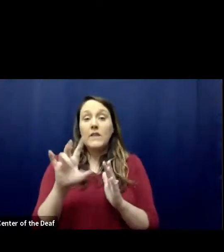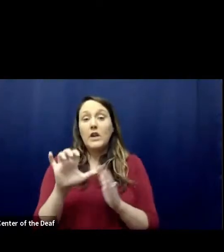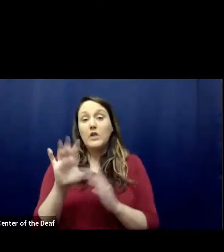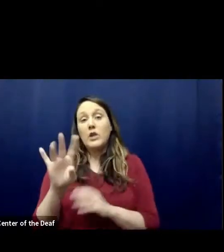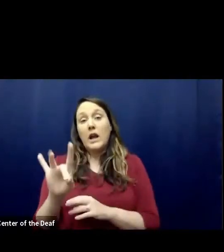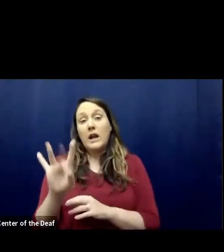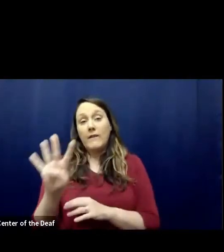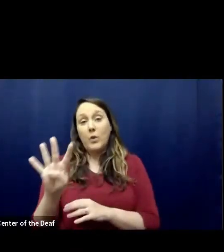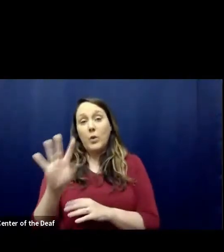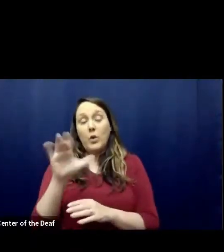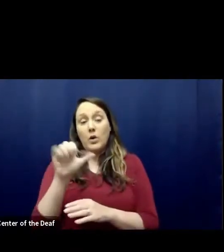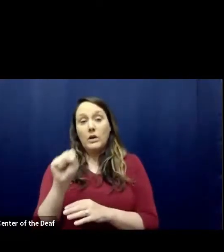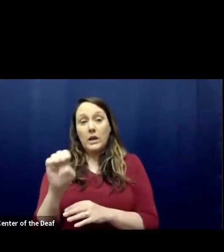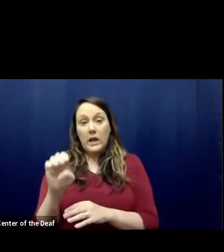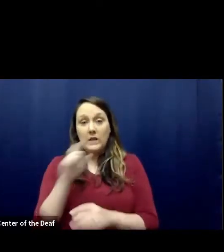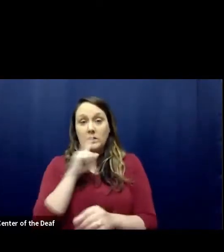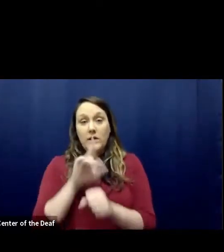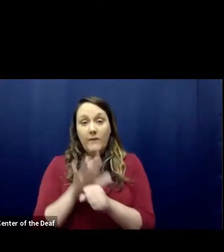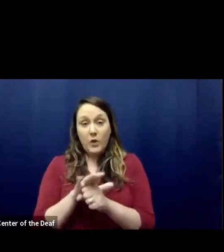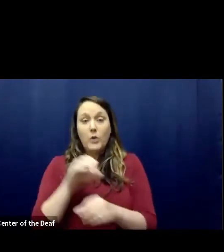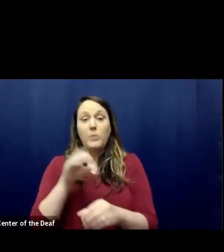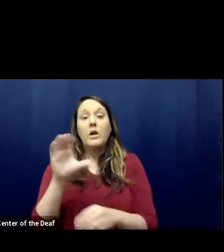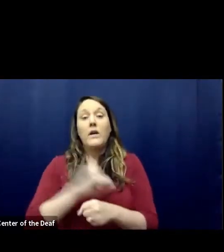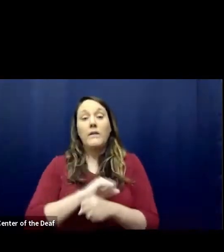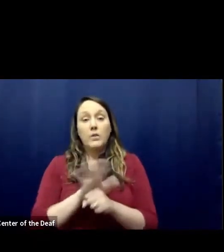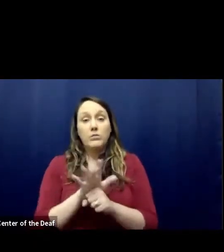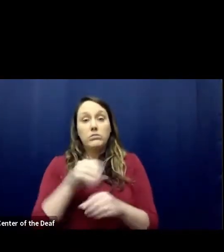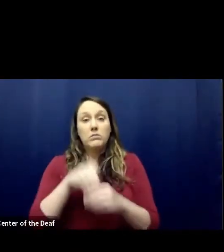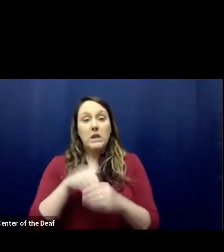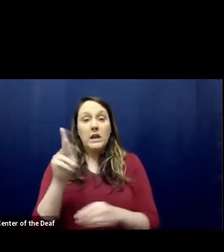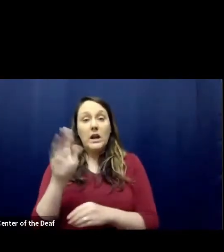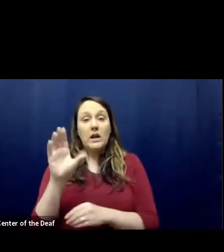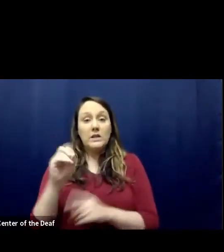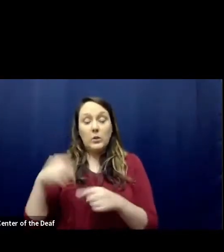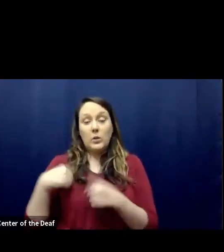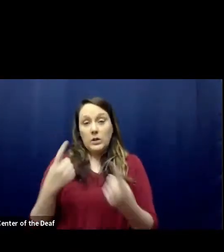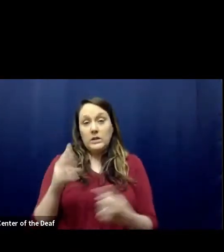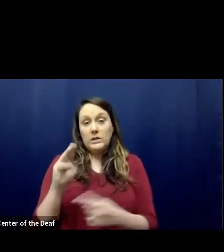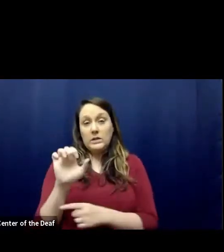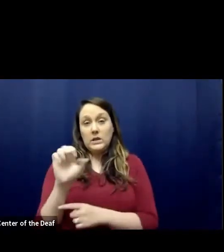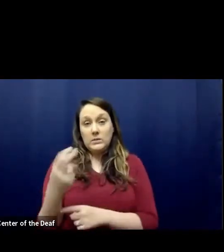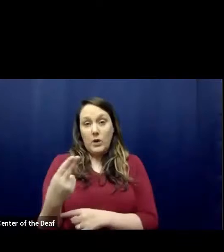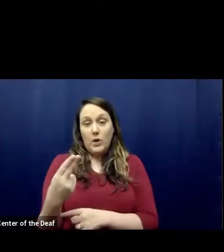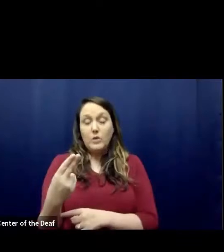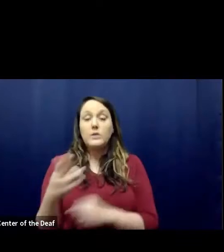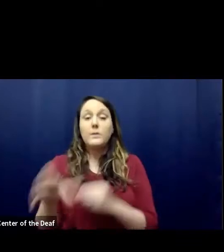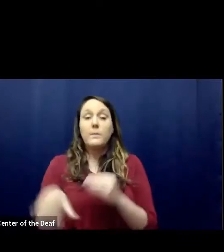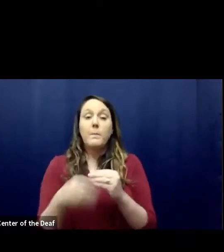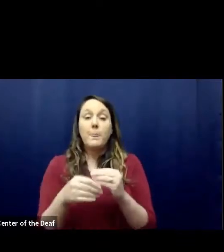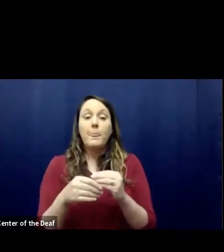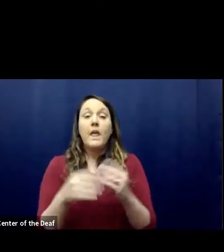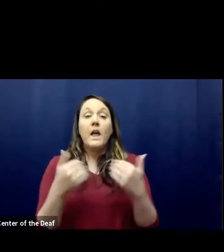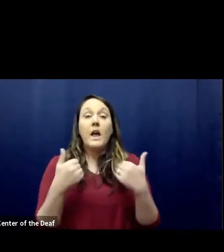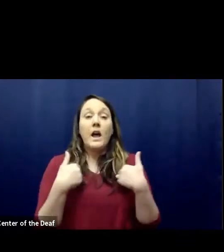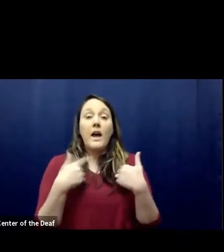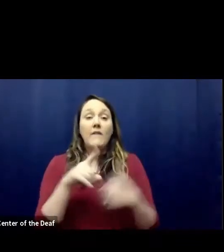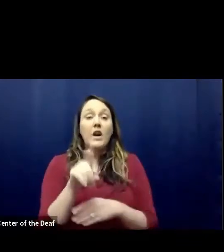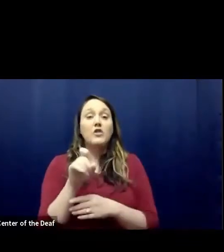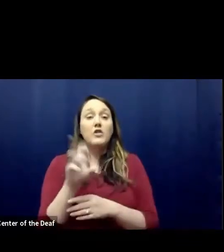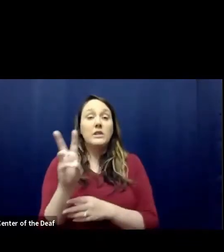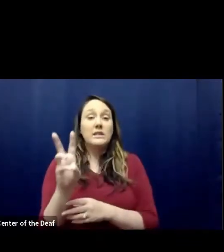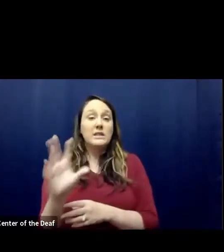4,784 confirmed cases of COVID-19 in Knox County since March. Additionally, we have 163 probable